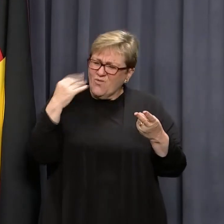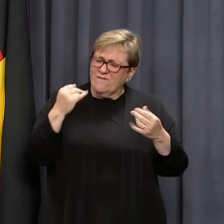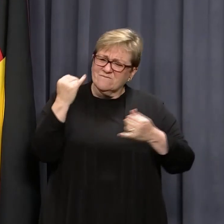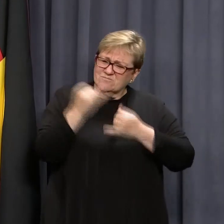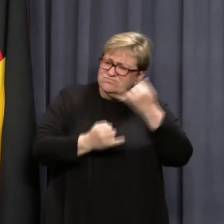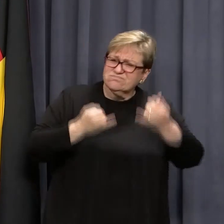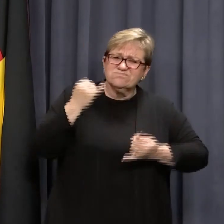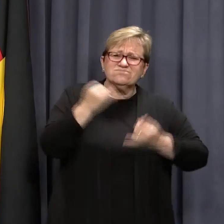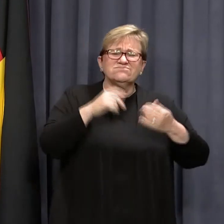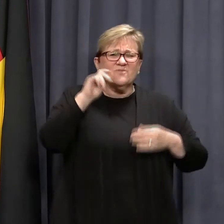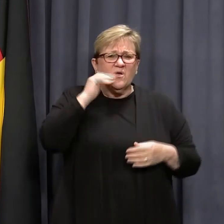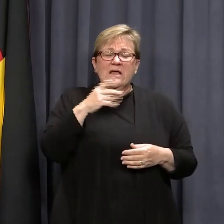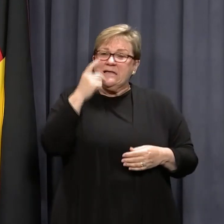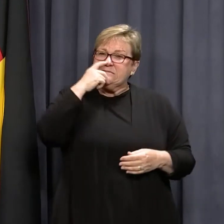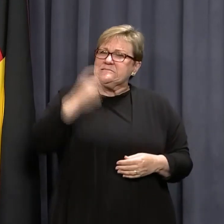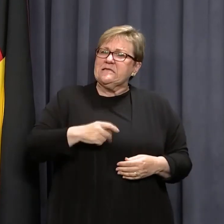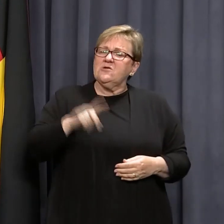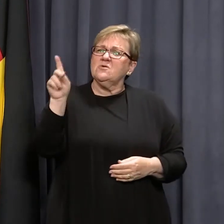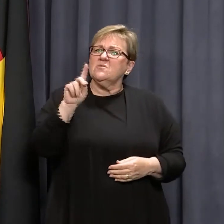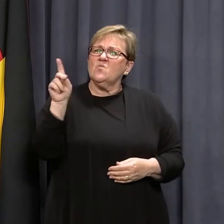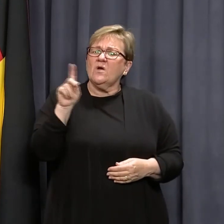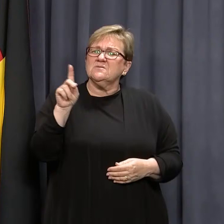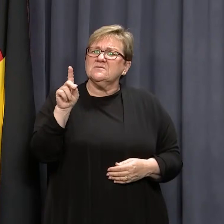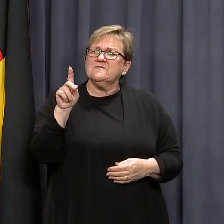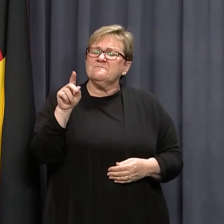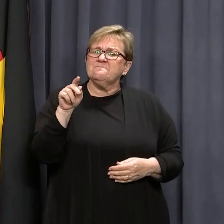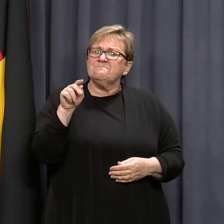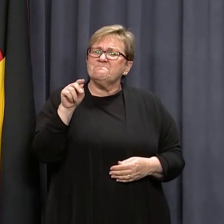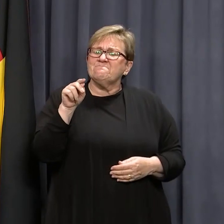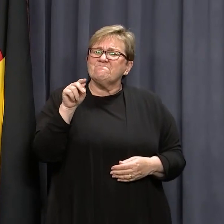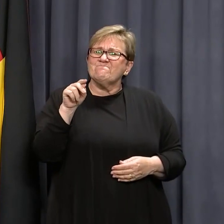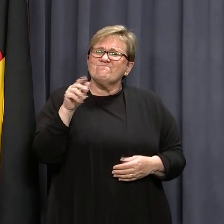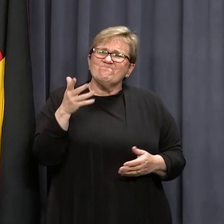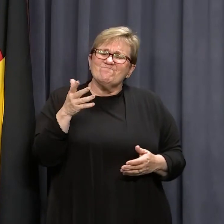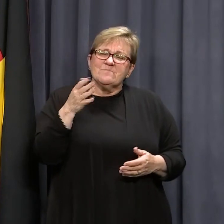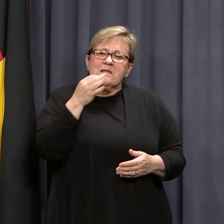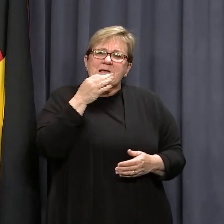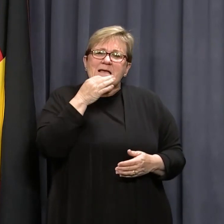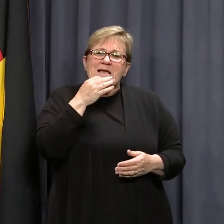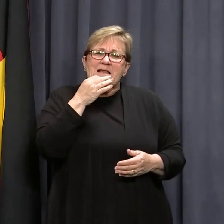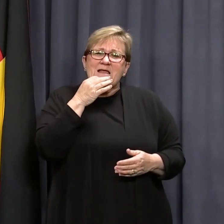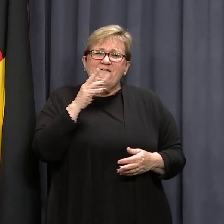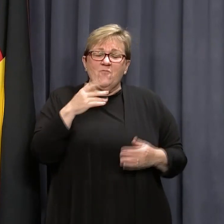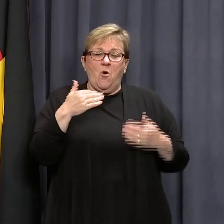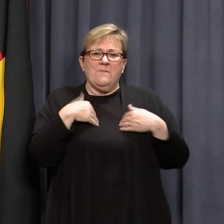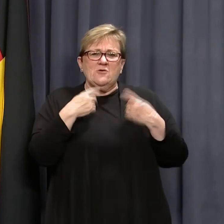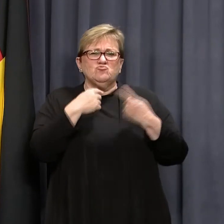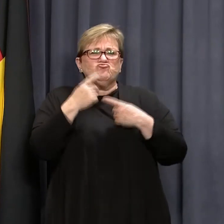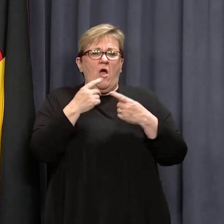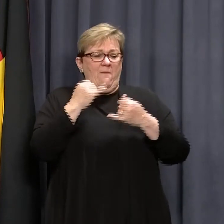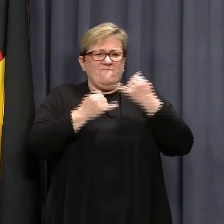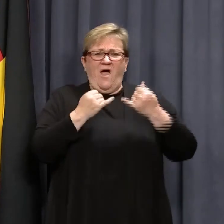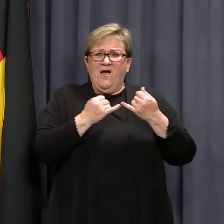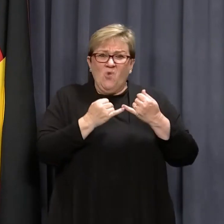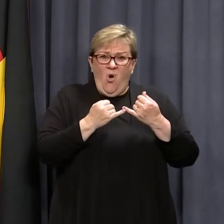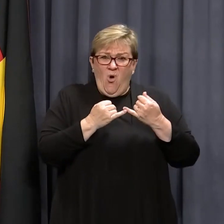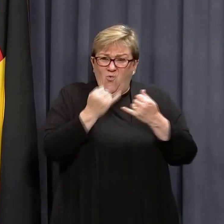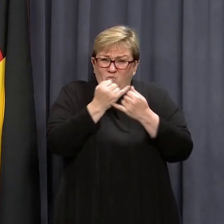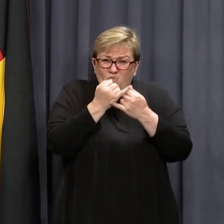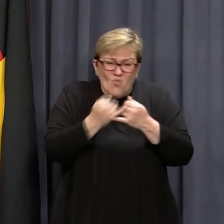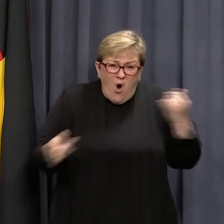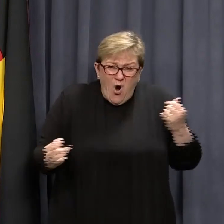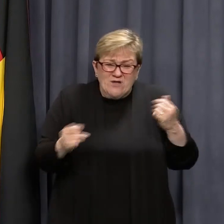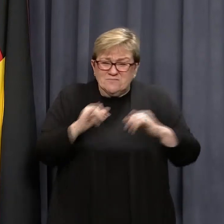fights. And the serious thing about this, it's probably a little too light for me to describe it as a fight. It's criminal